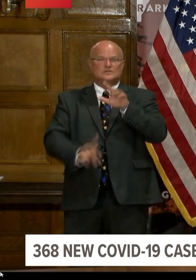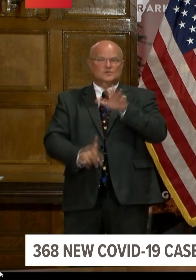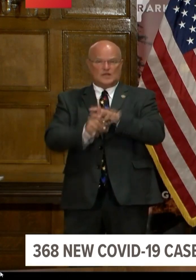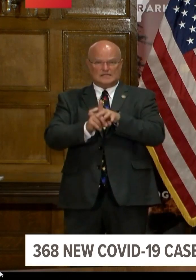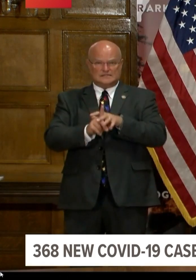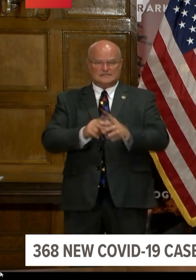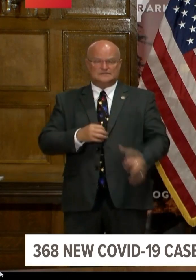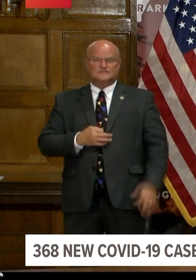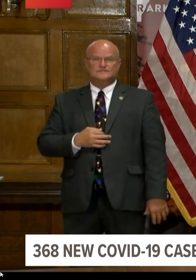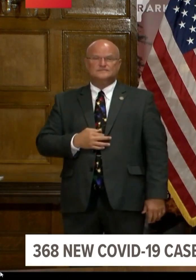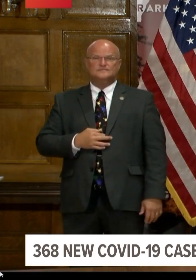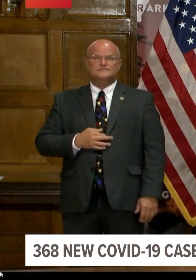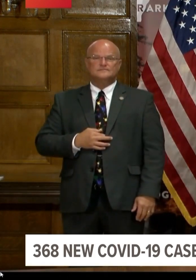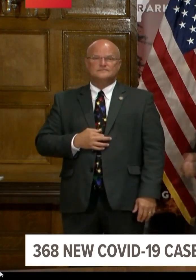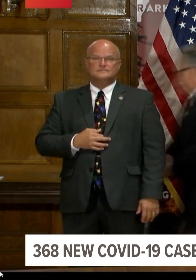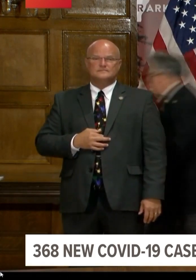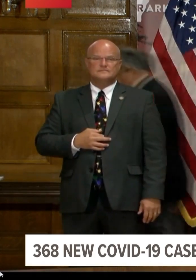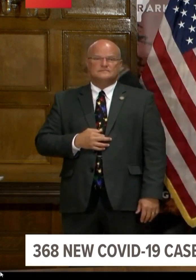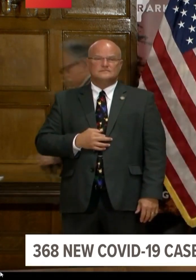arises.